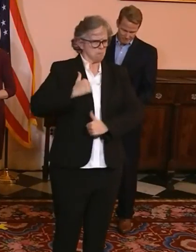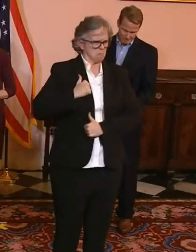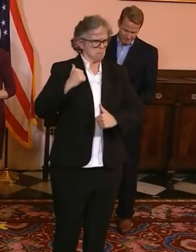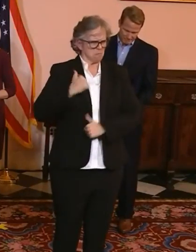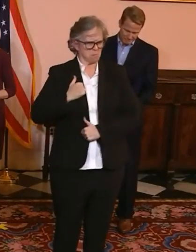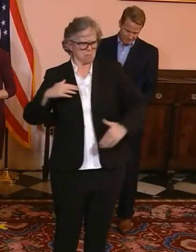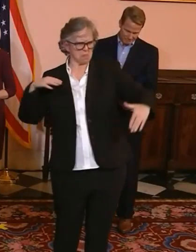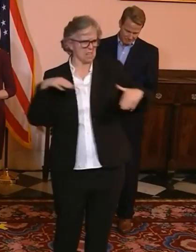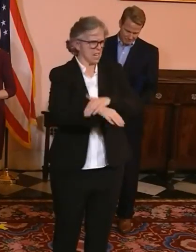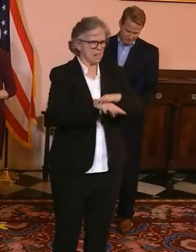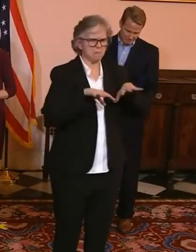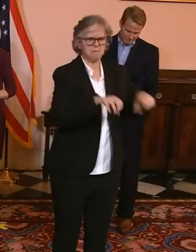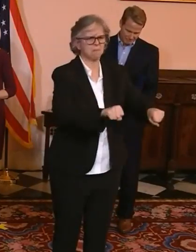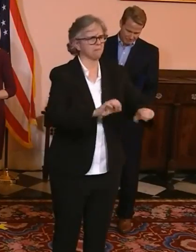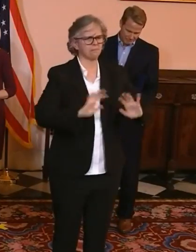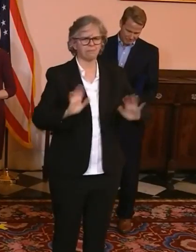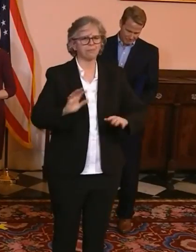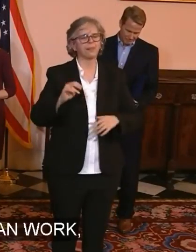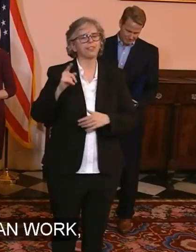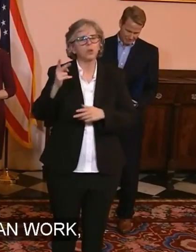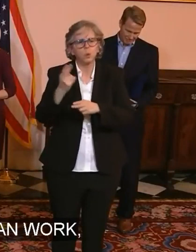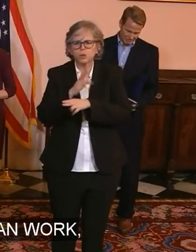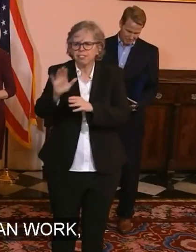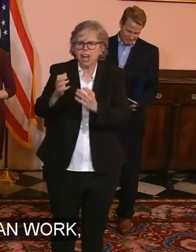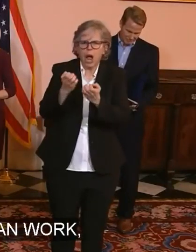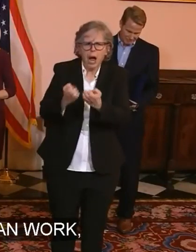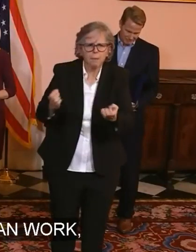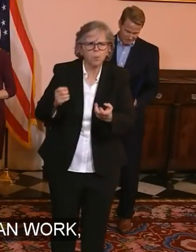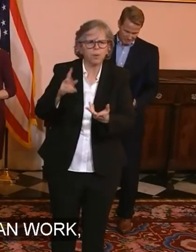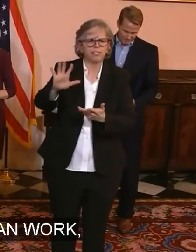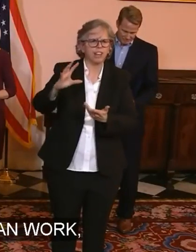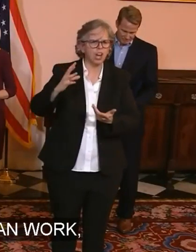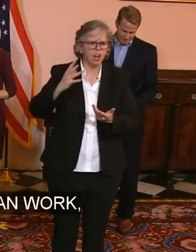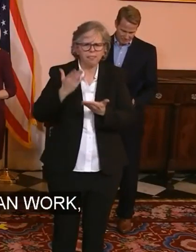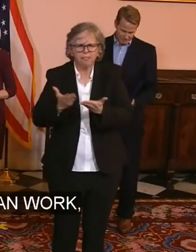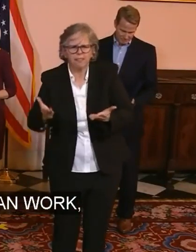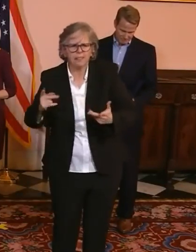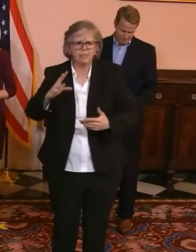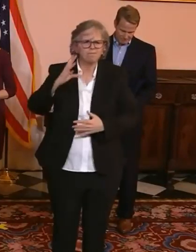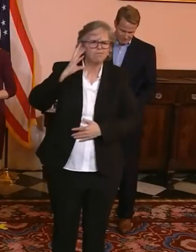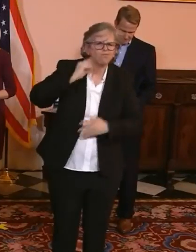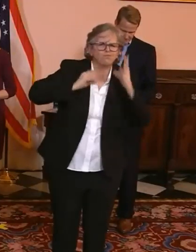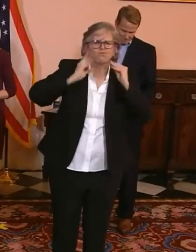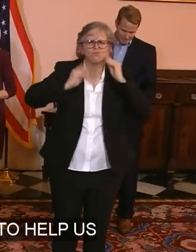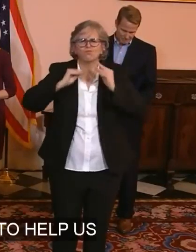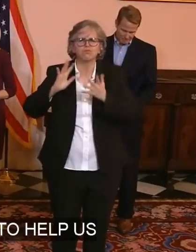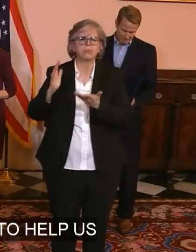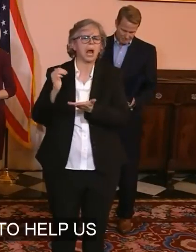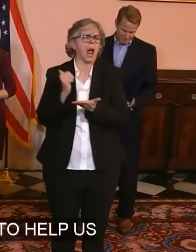Guard has to help us as we go through this.